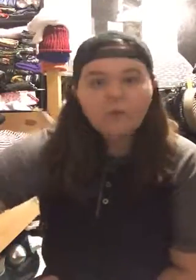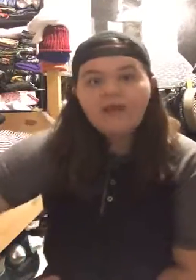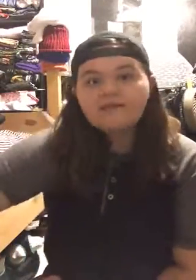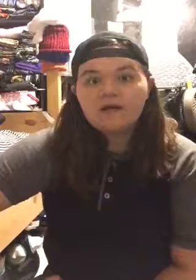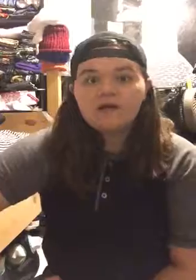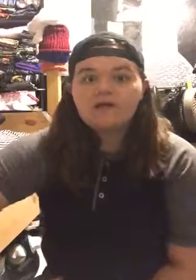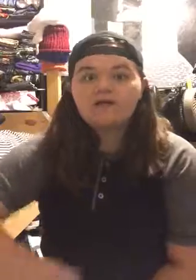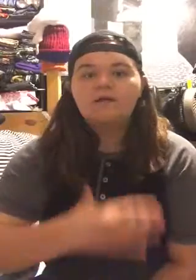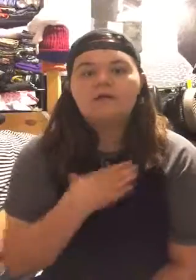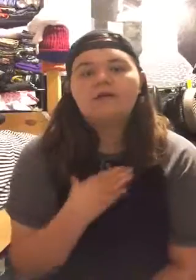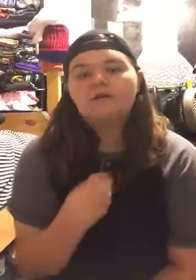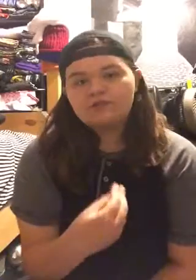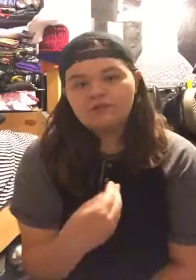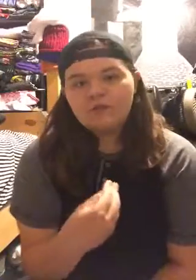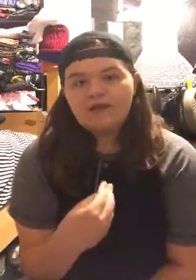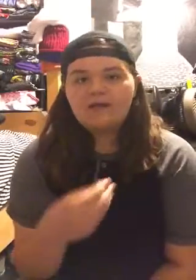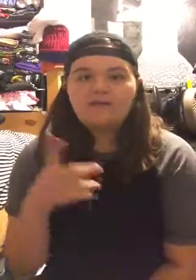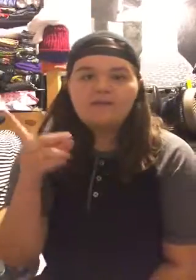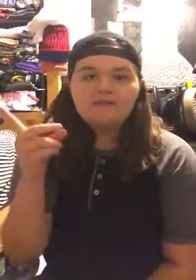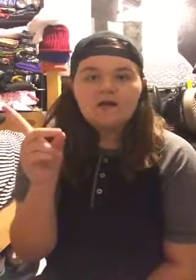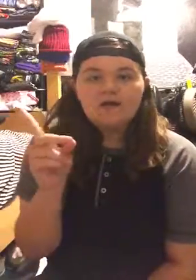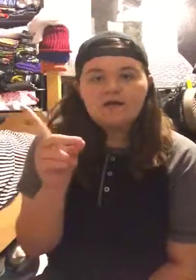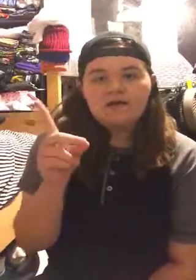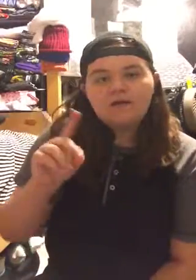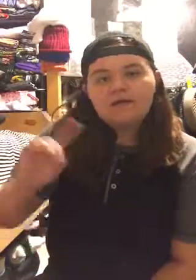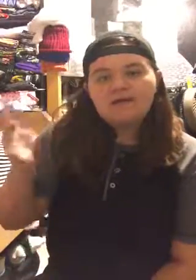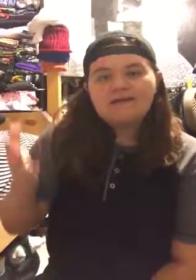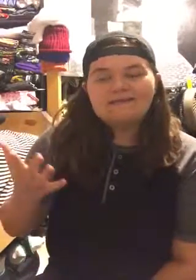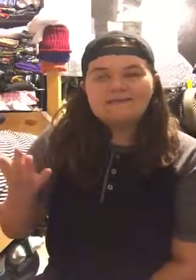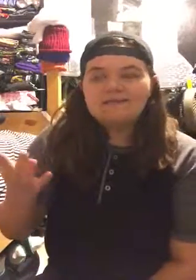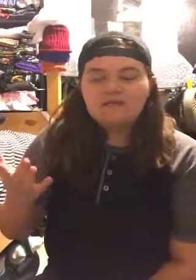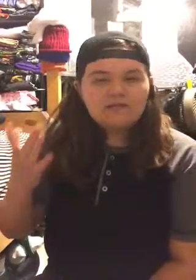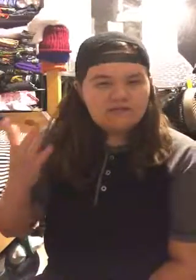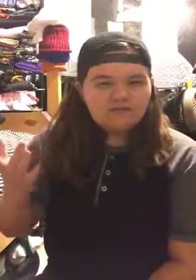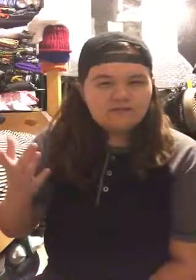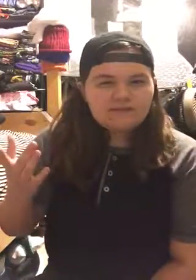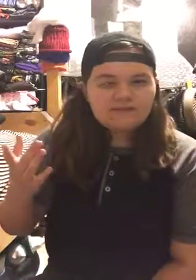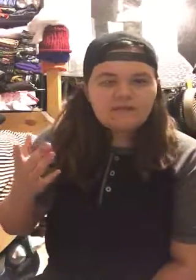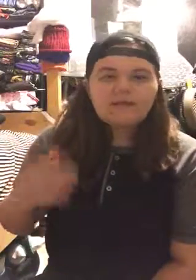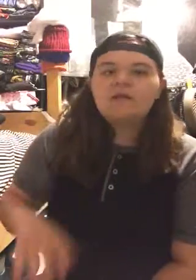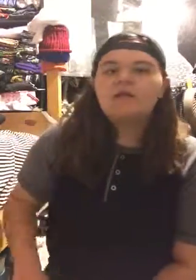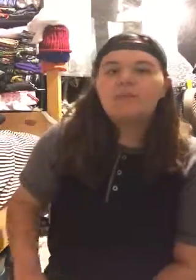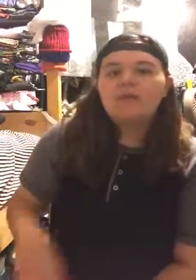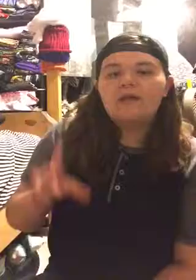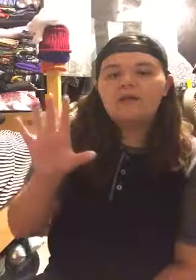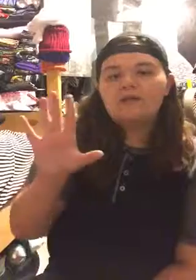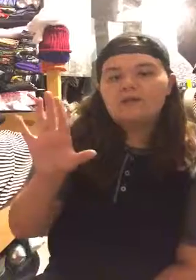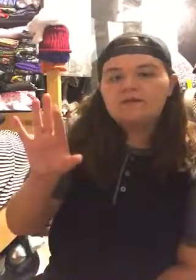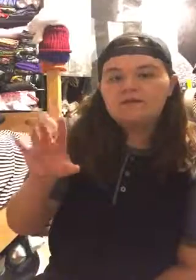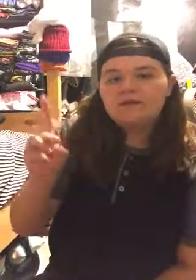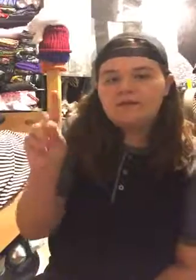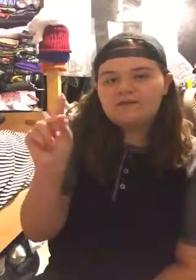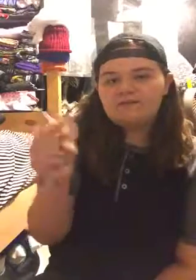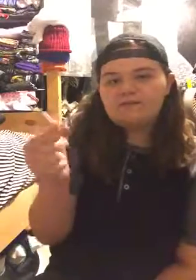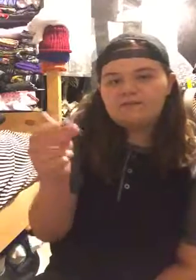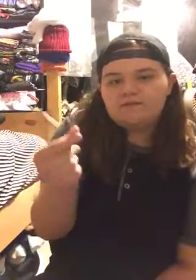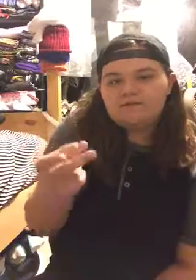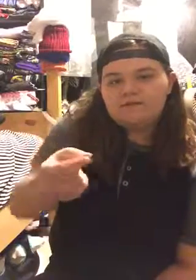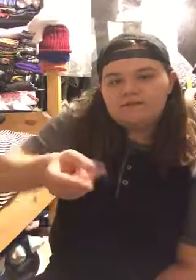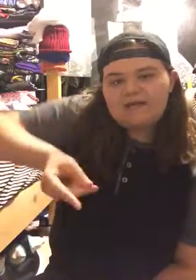White dog. I showed you white, and then dog is an interesting sign, but you like do a